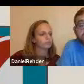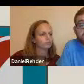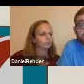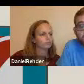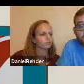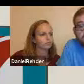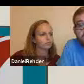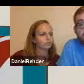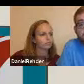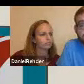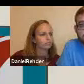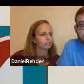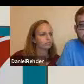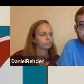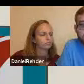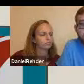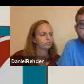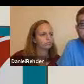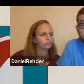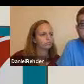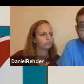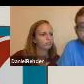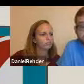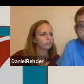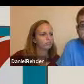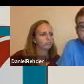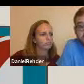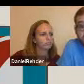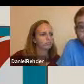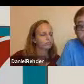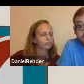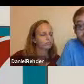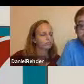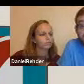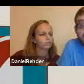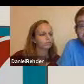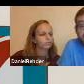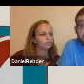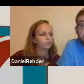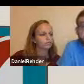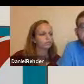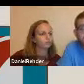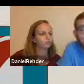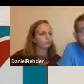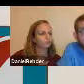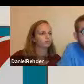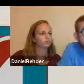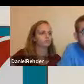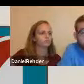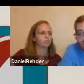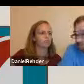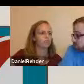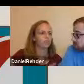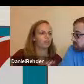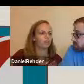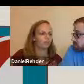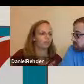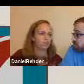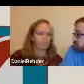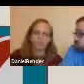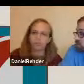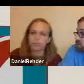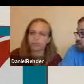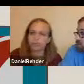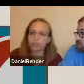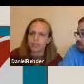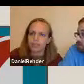missionaries are just normal people, and they're, they're normal people, and they happen to be missionaries. And just